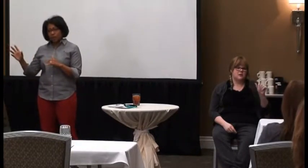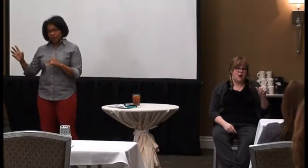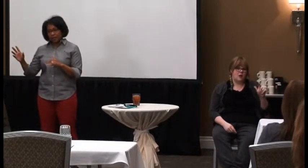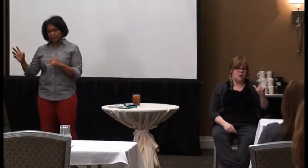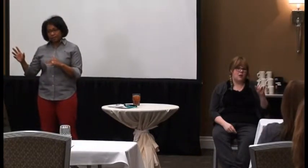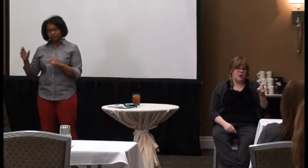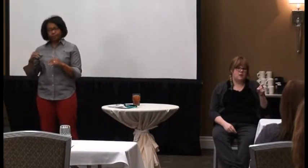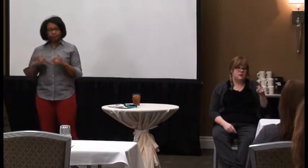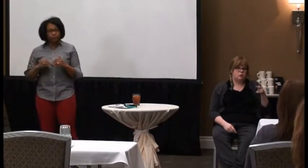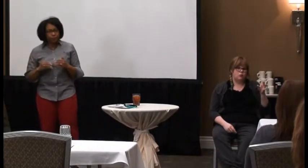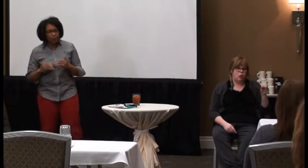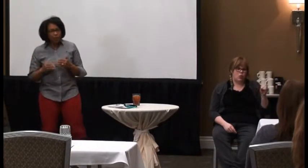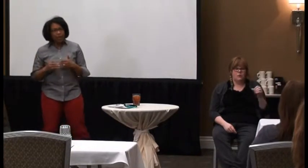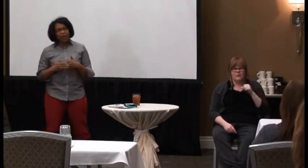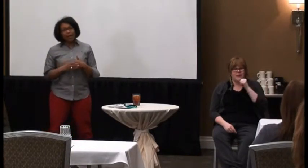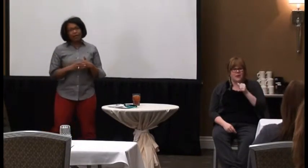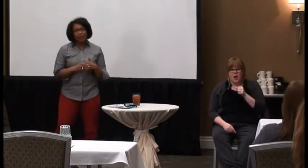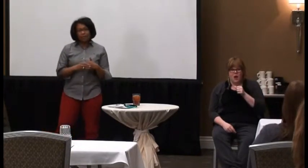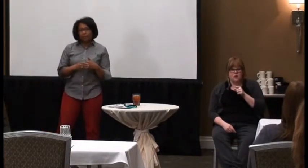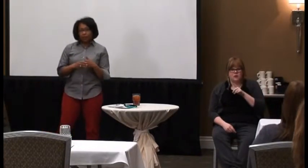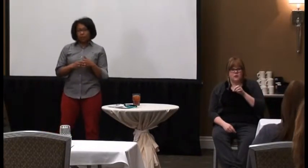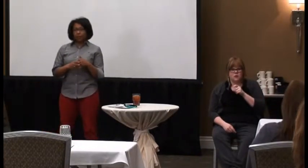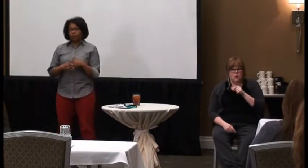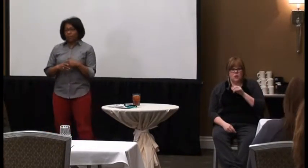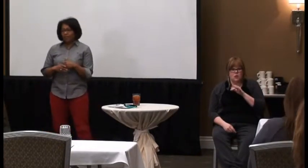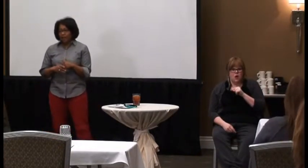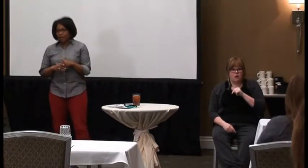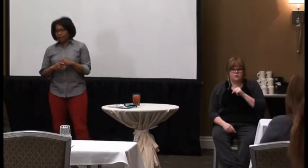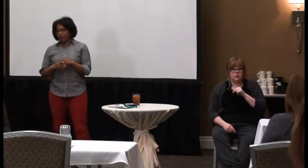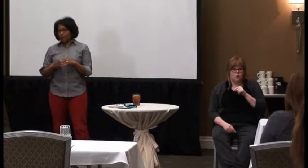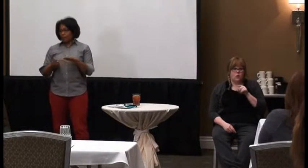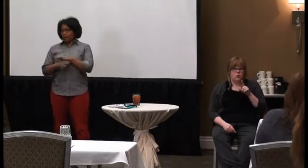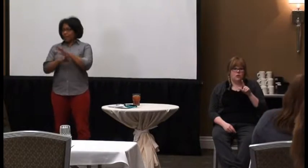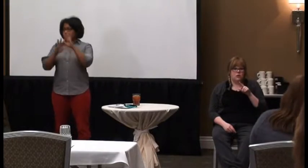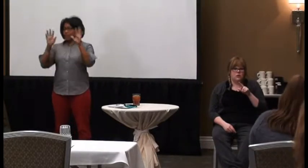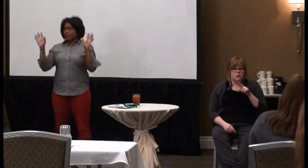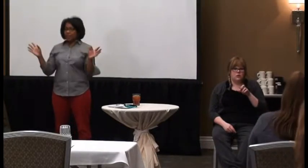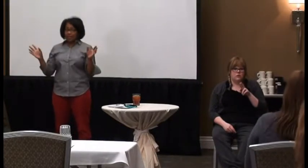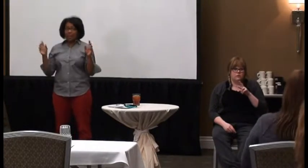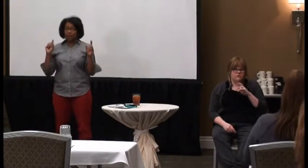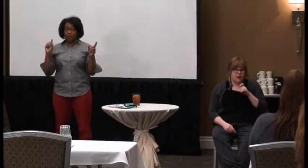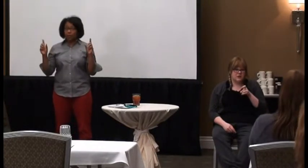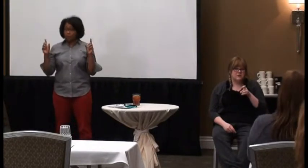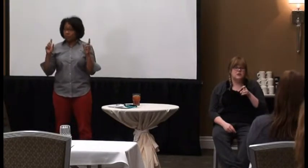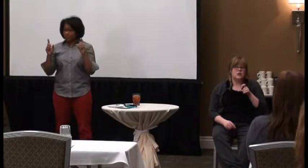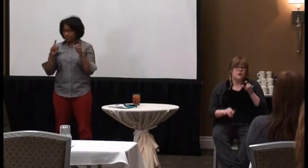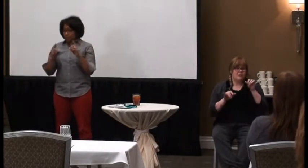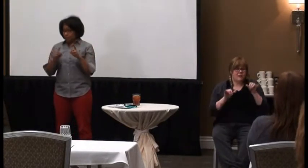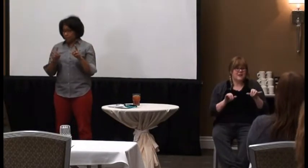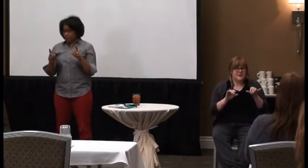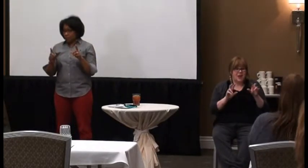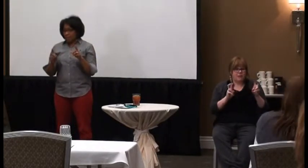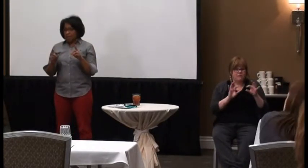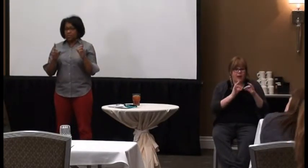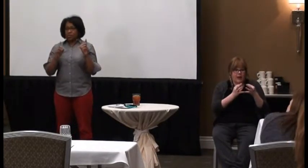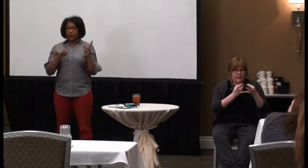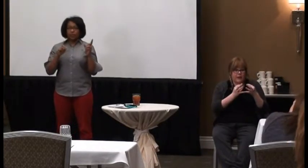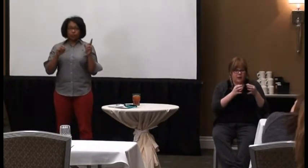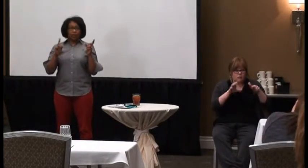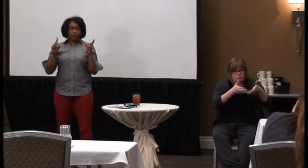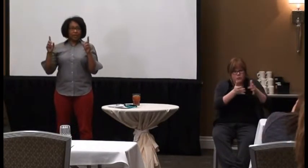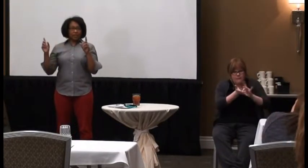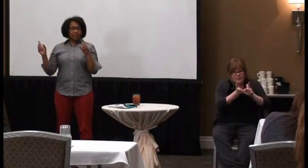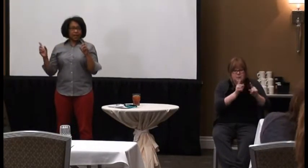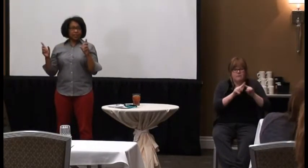the Luvox. And even though they are from the same family, they are a little different. And so